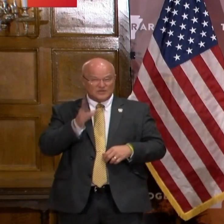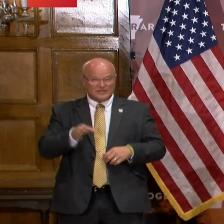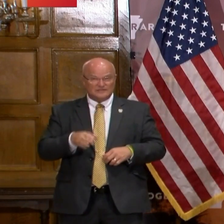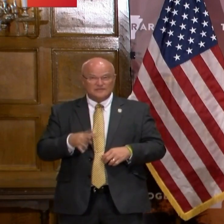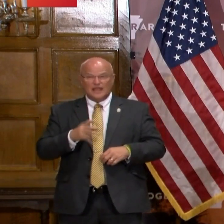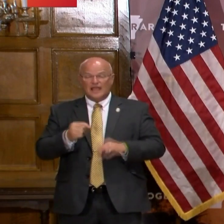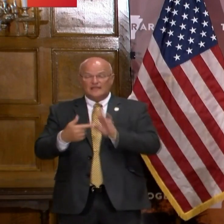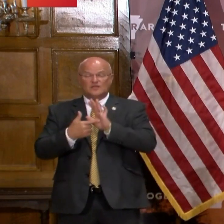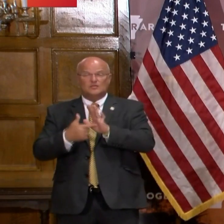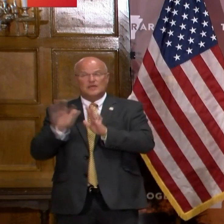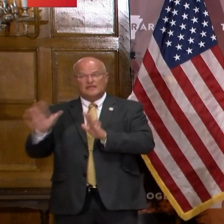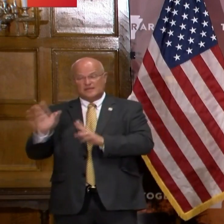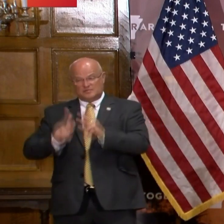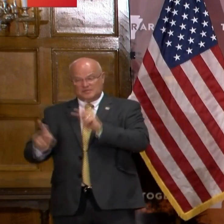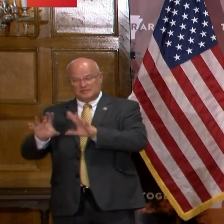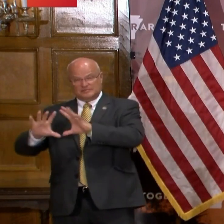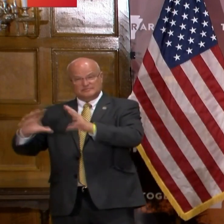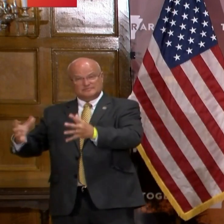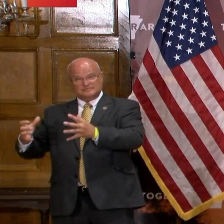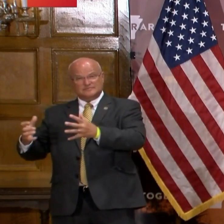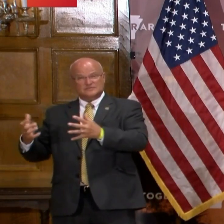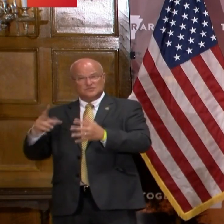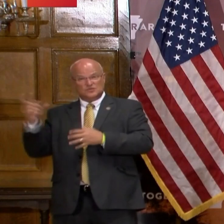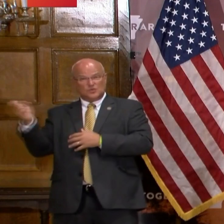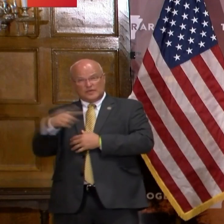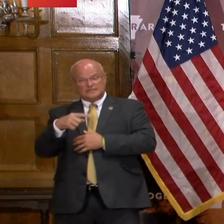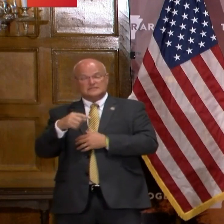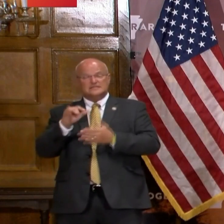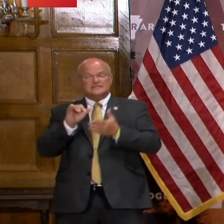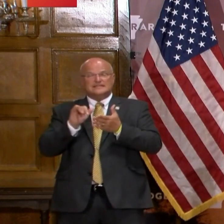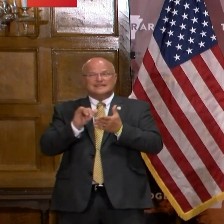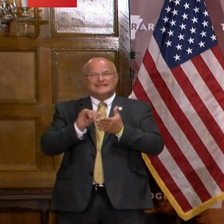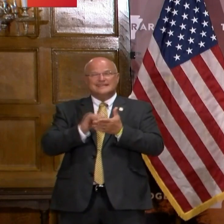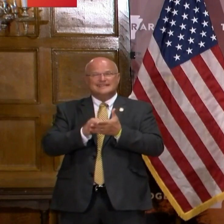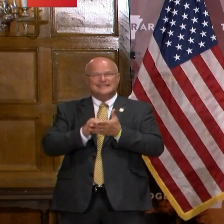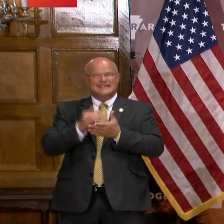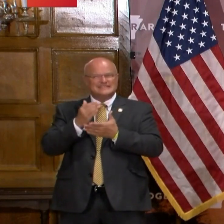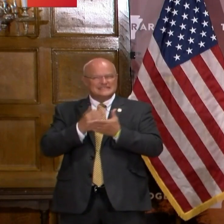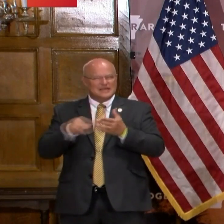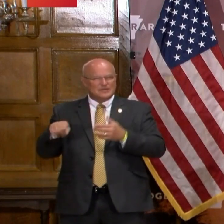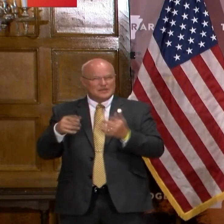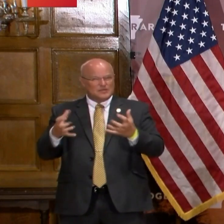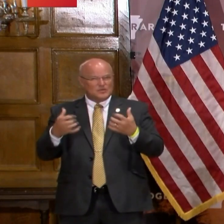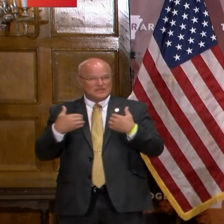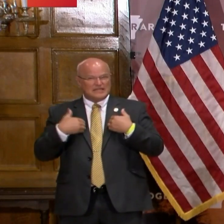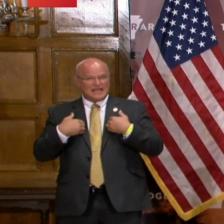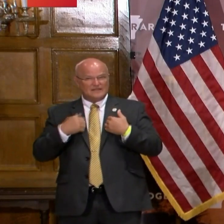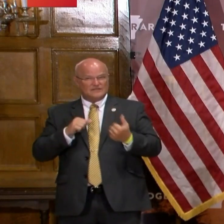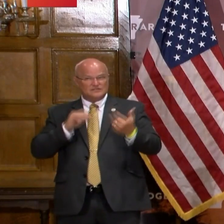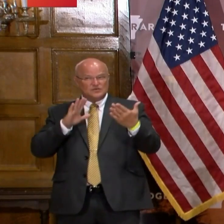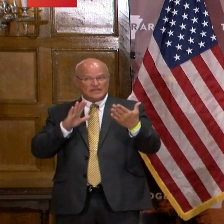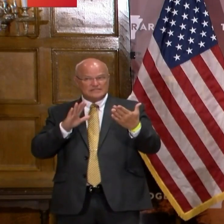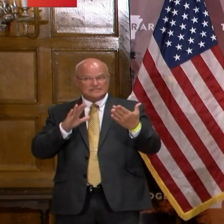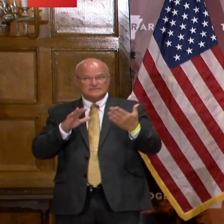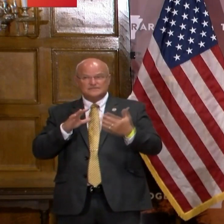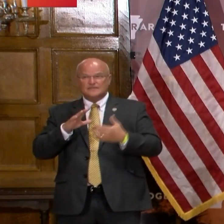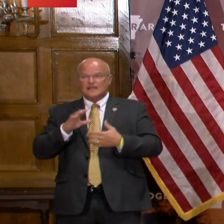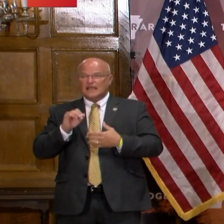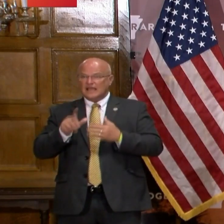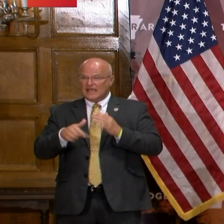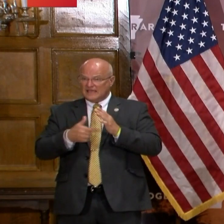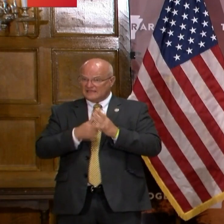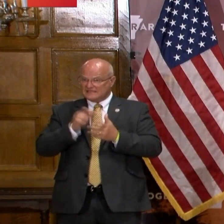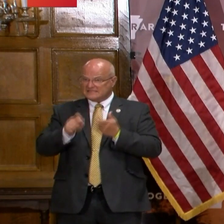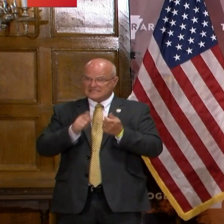they're representing their constituents as to questions that some of them want to have addressed. And this